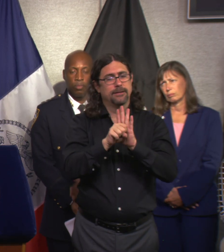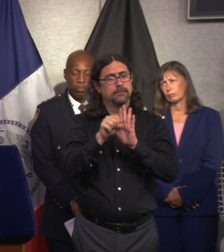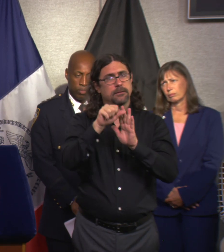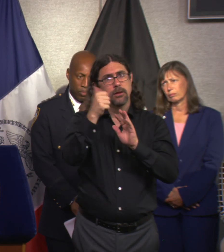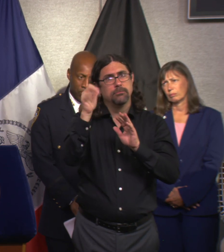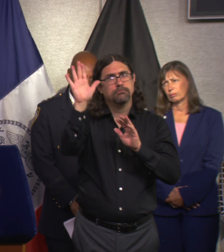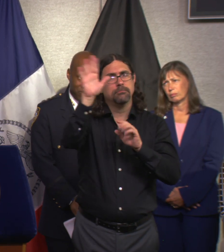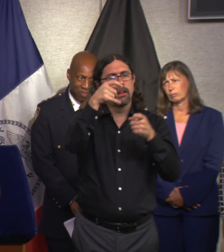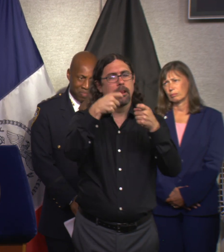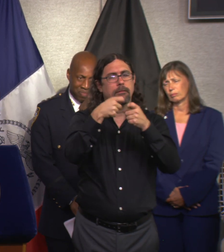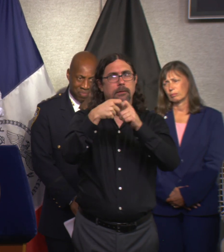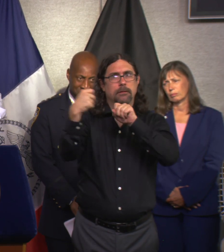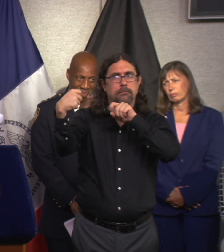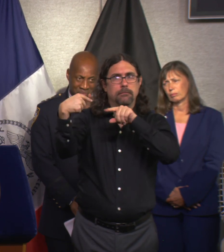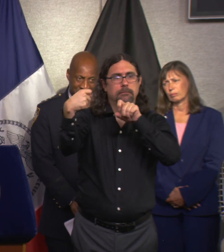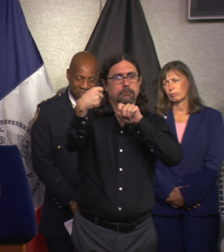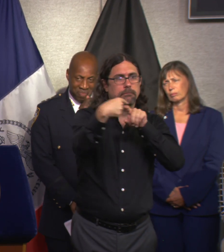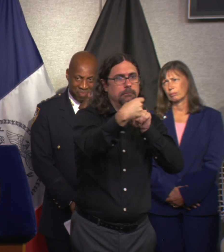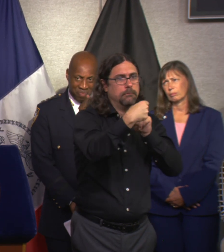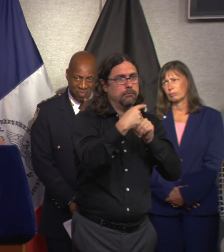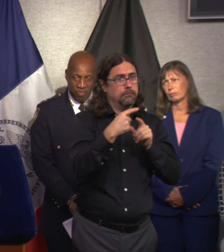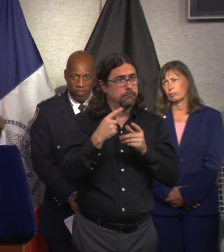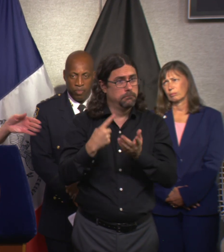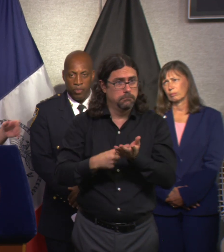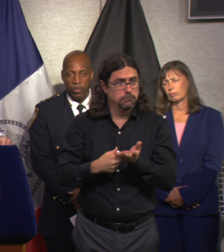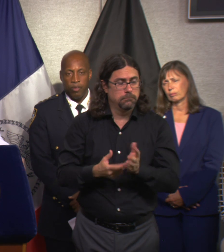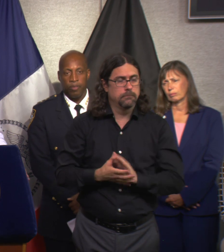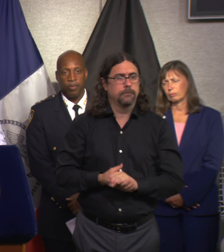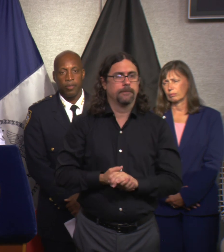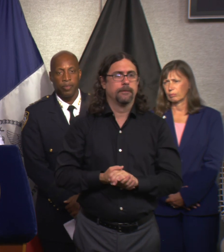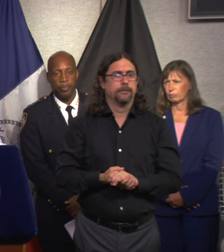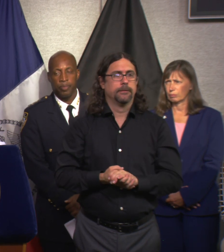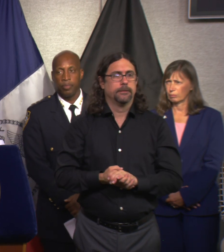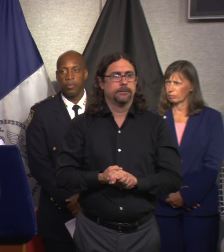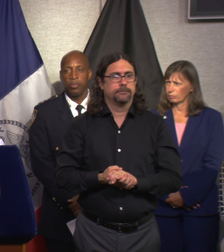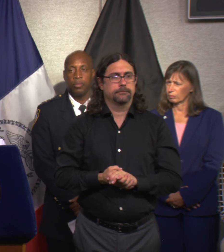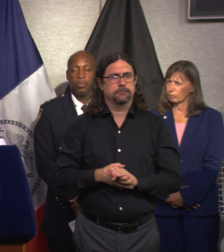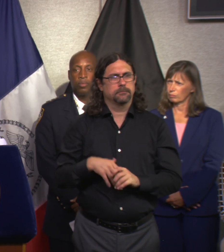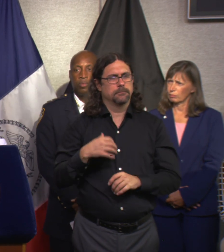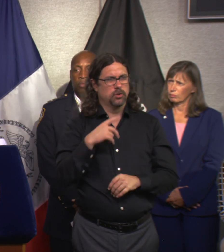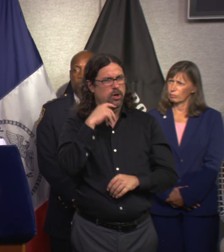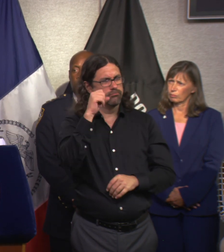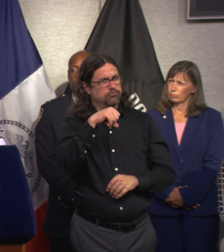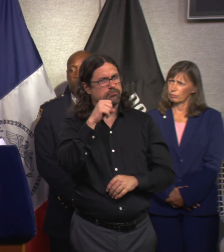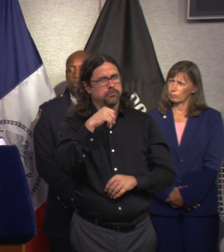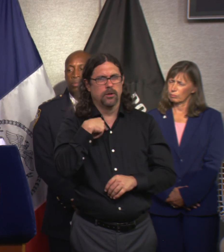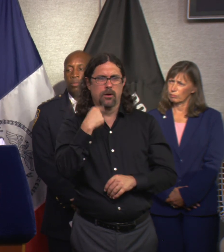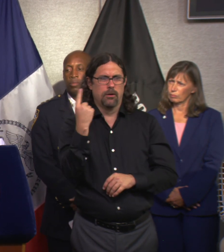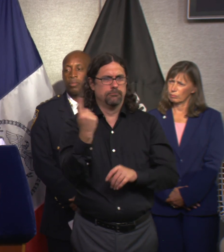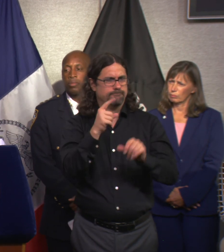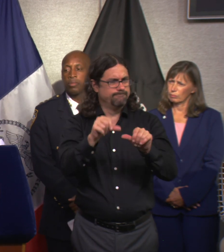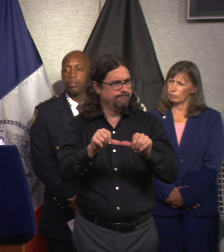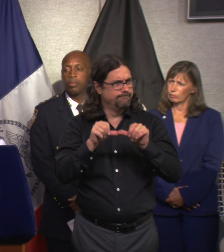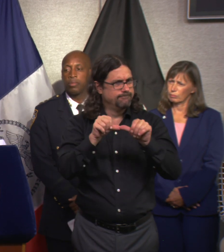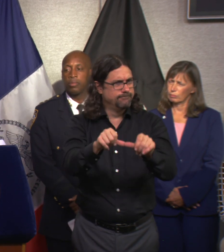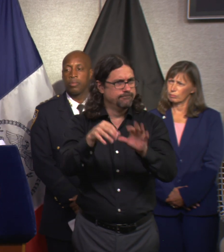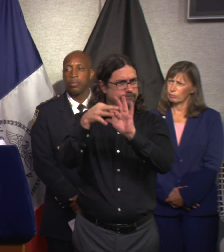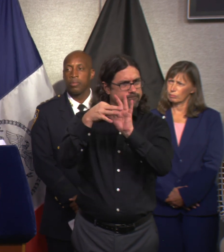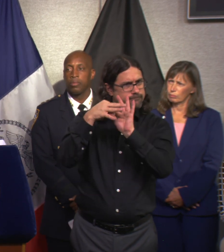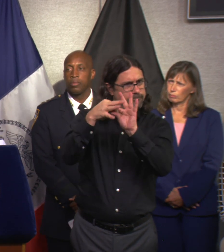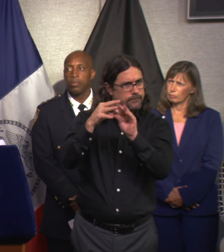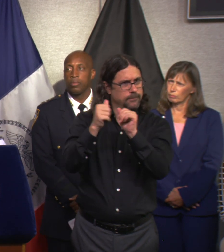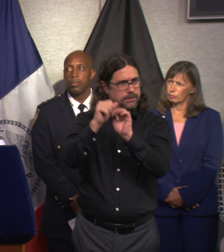any situation like this. It's an ongoing effort, and our teams are talking all the time. Right now, from what I am seeing and